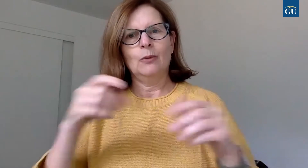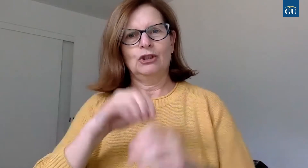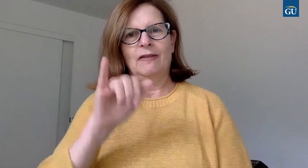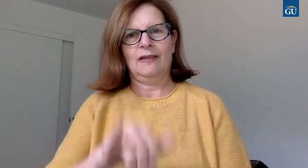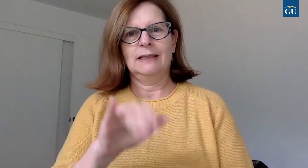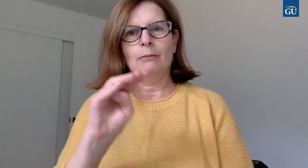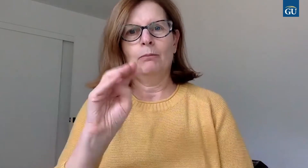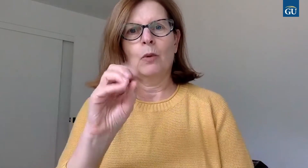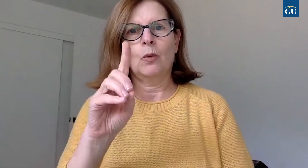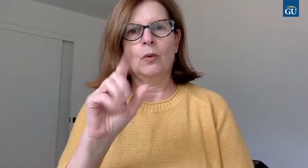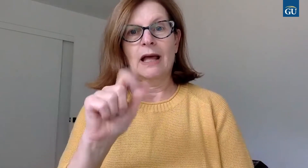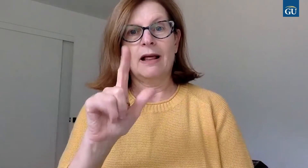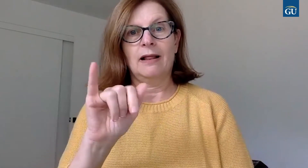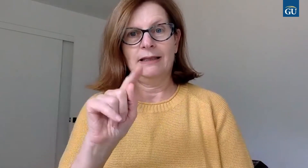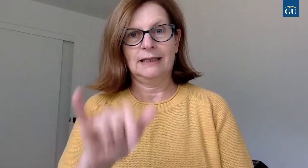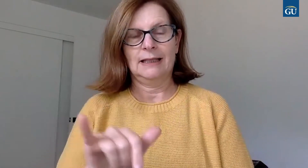that modality.